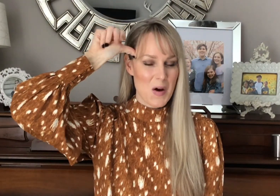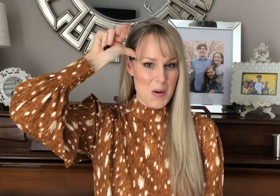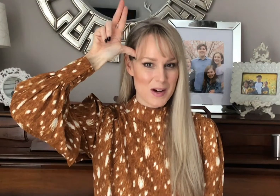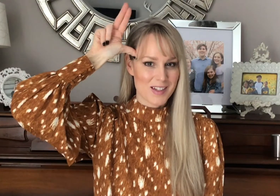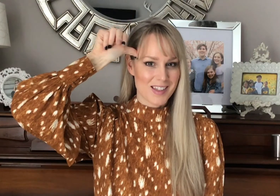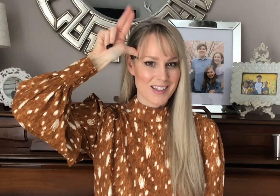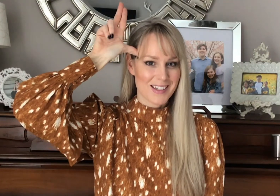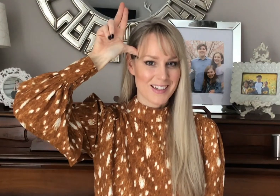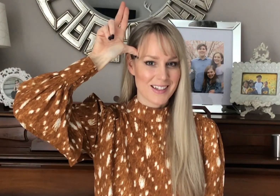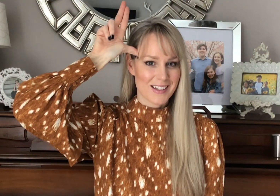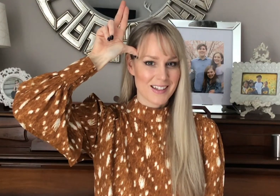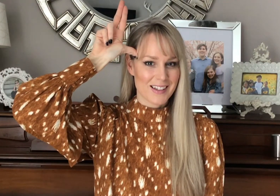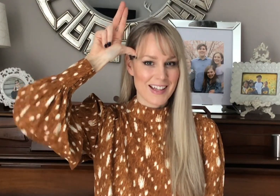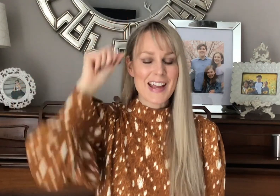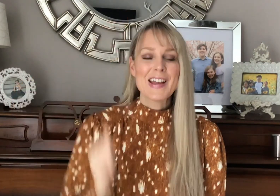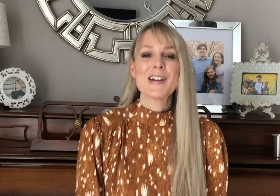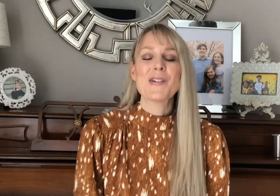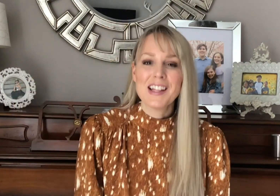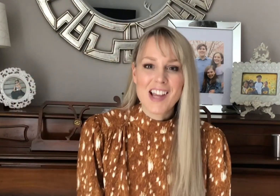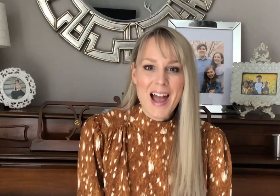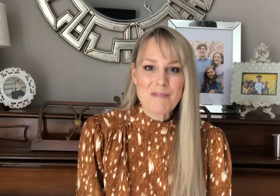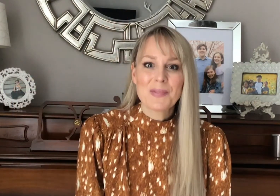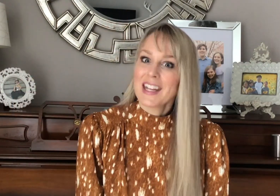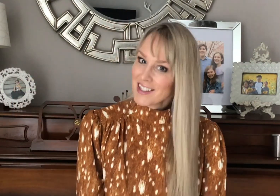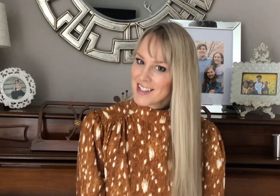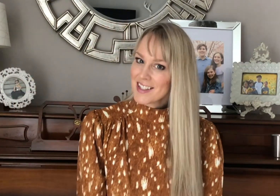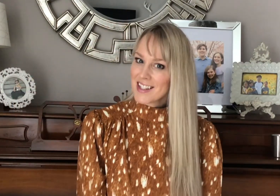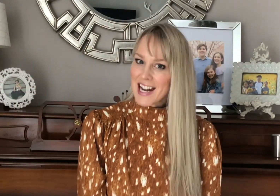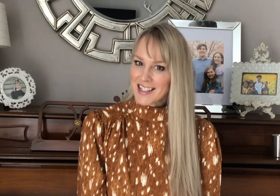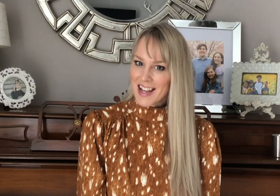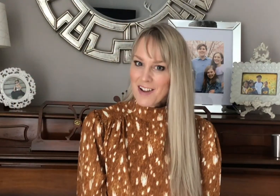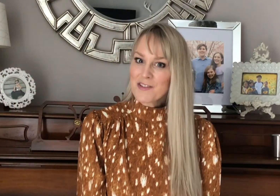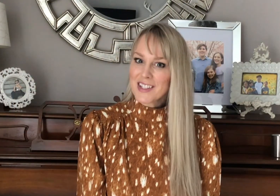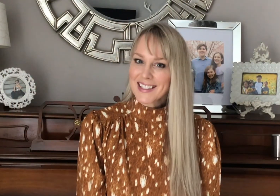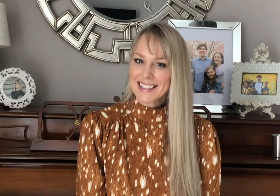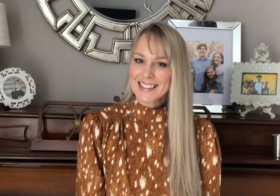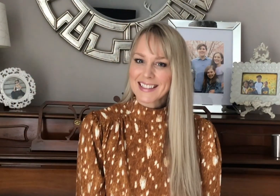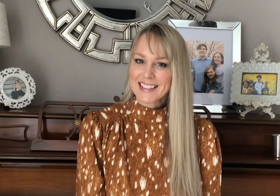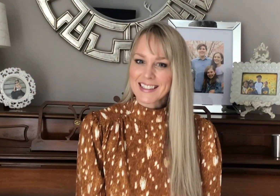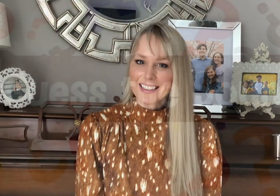Horse. Great job. Let's listen to the next sound.